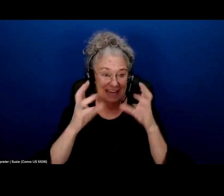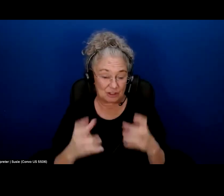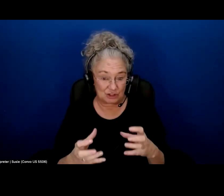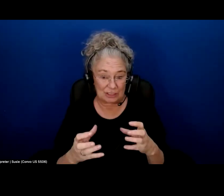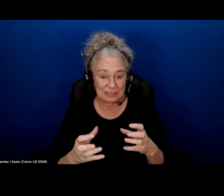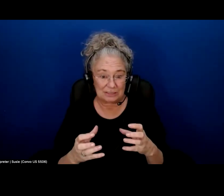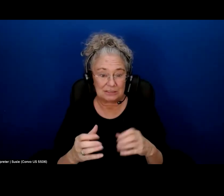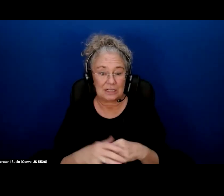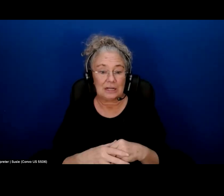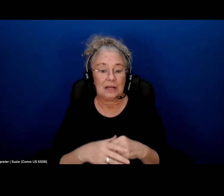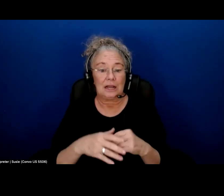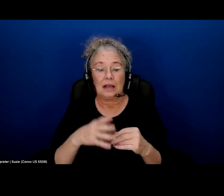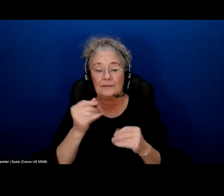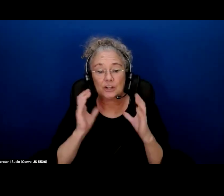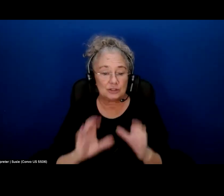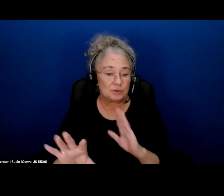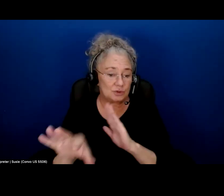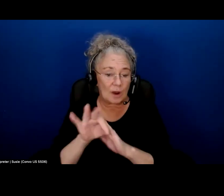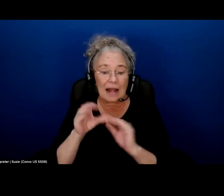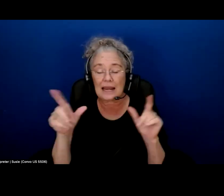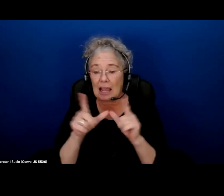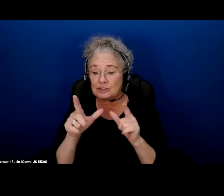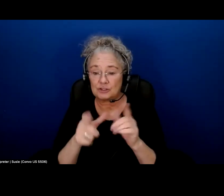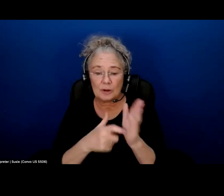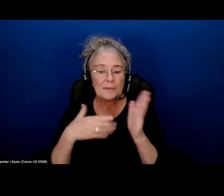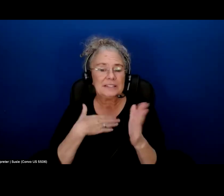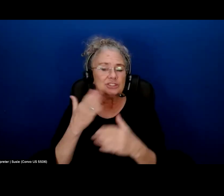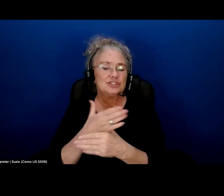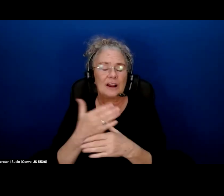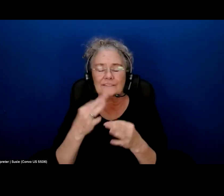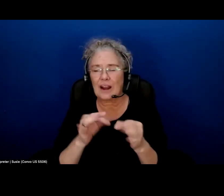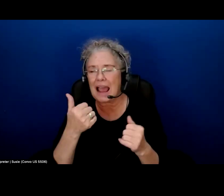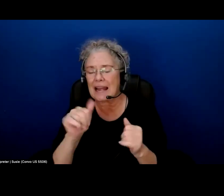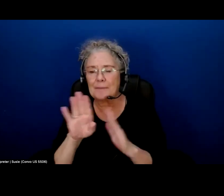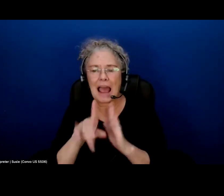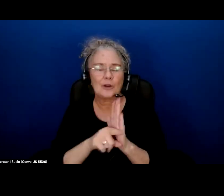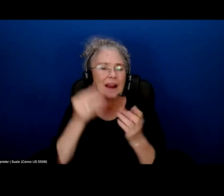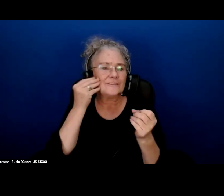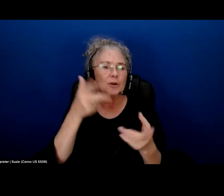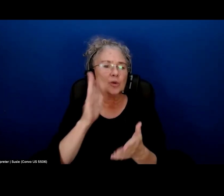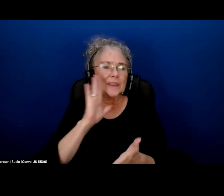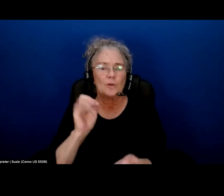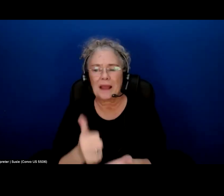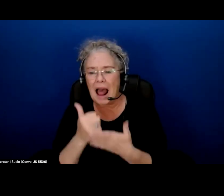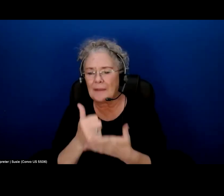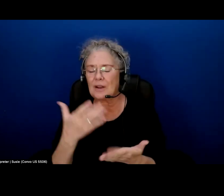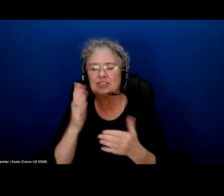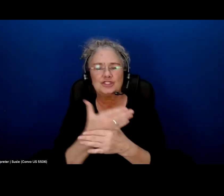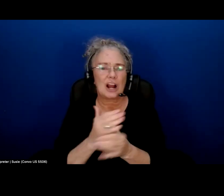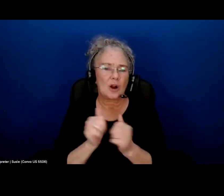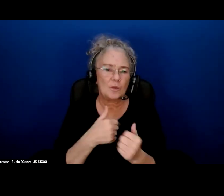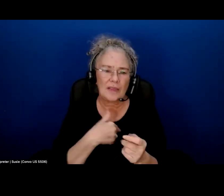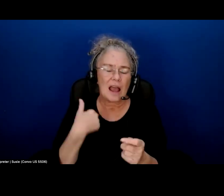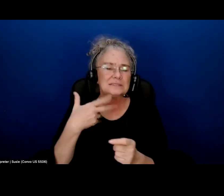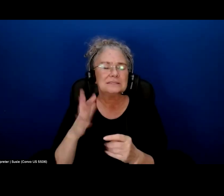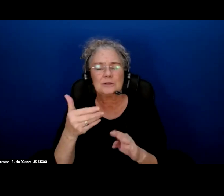choice and licensure requirements, please feel free to share. Any background information that you think would be helpful, please feel free to share it with us